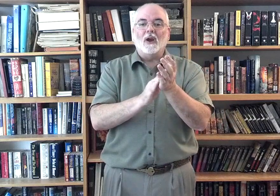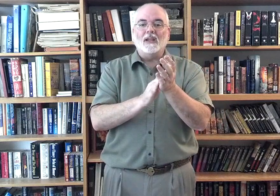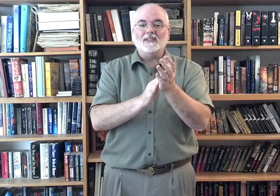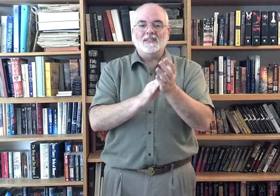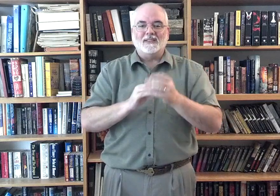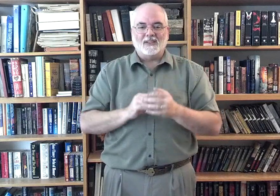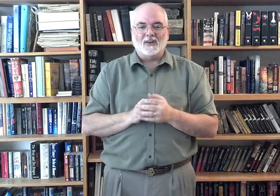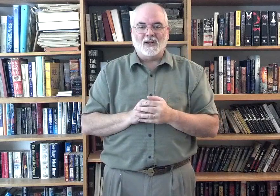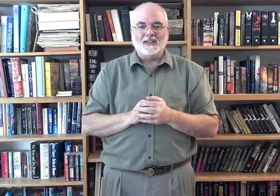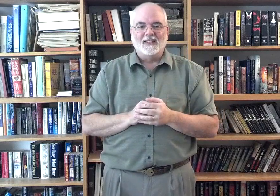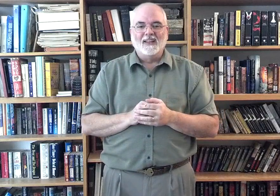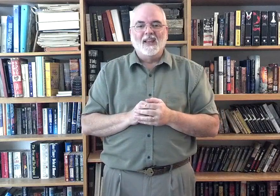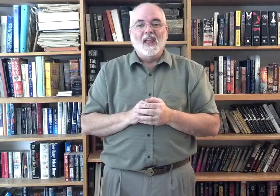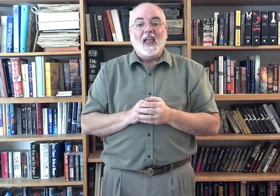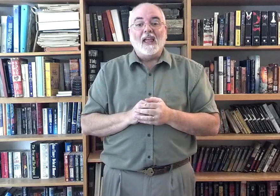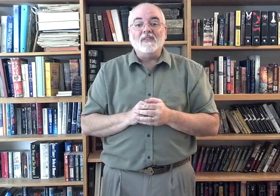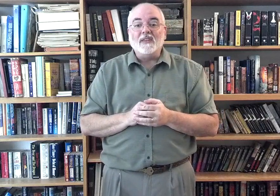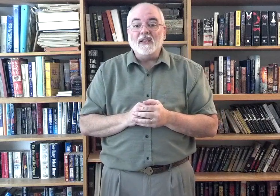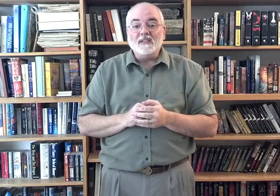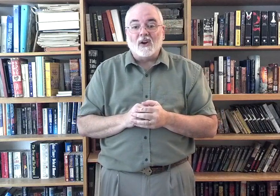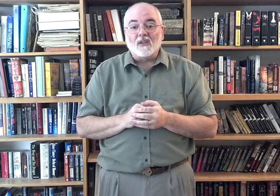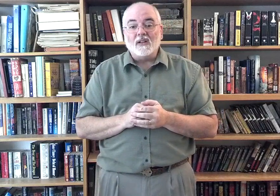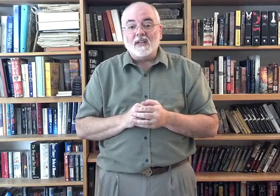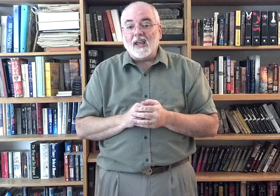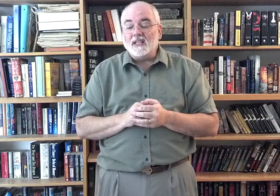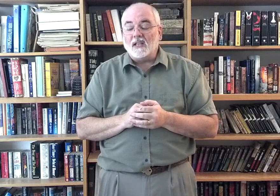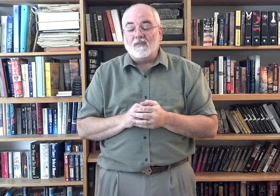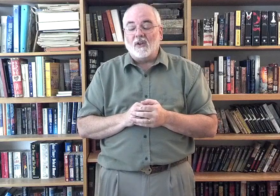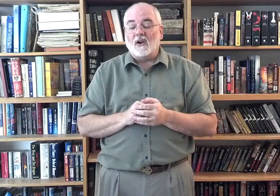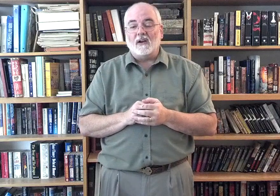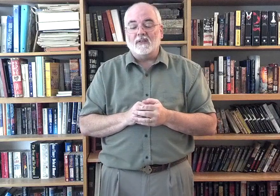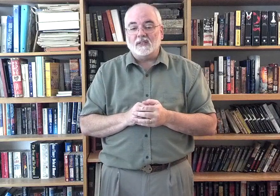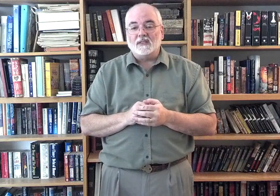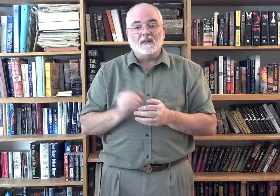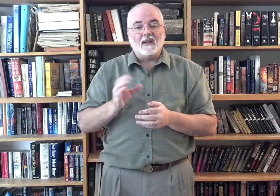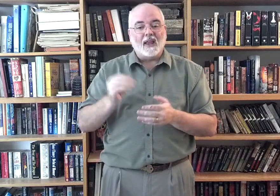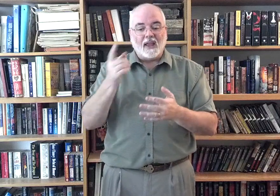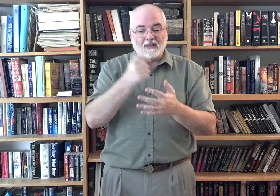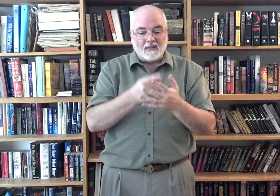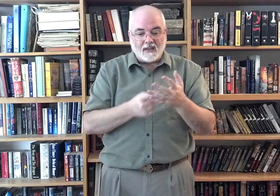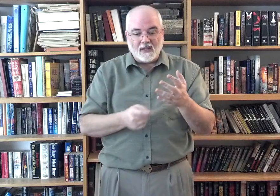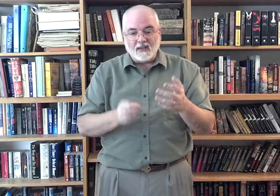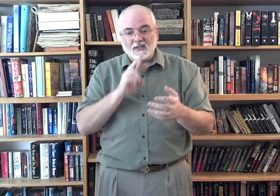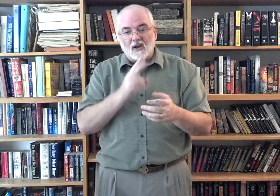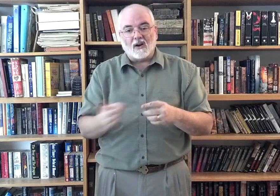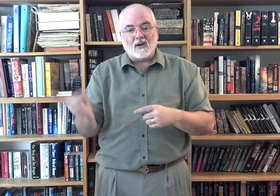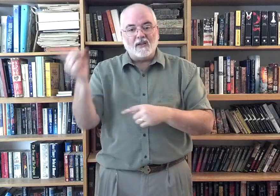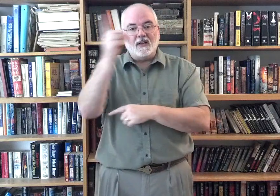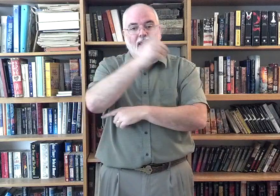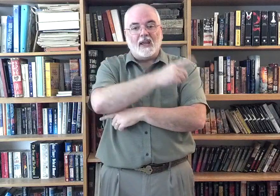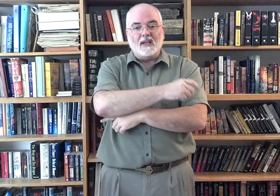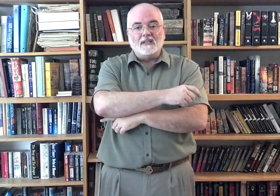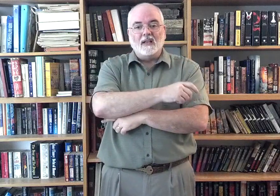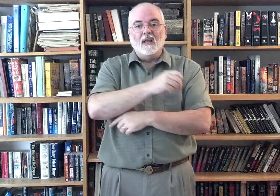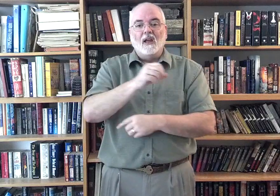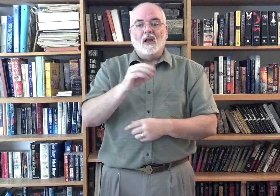praise, all right? And these are the days of the harvest. And these are the days